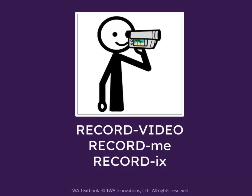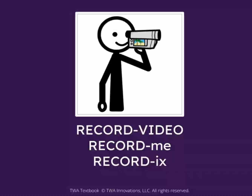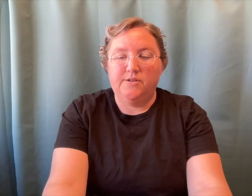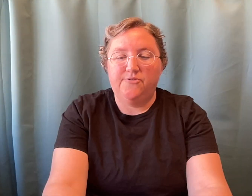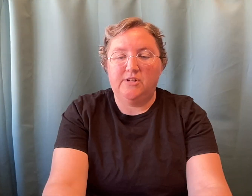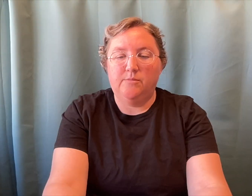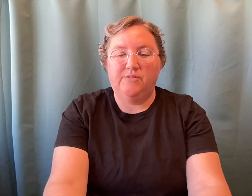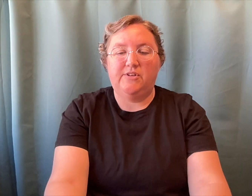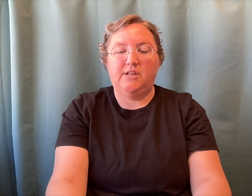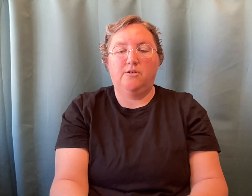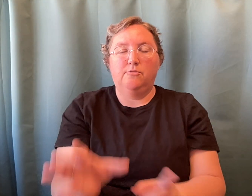To film a video,